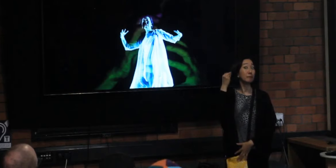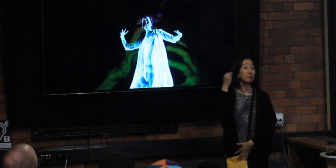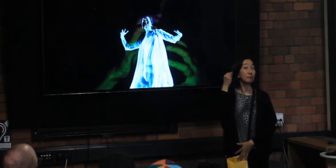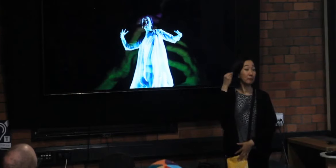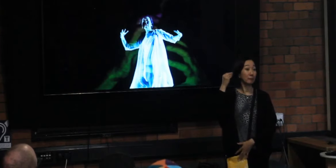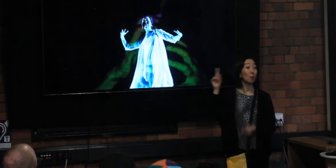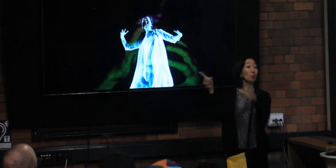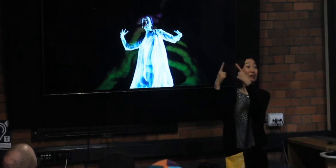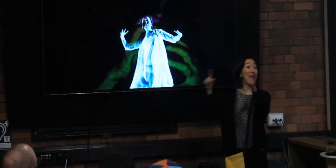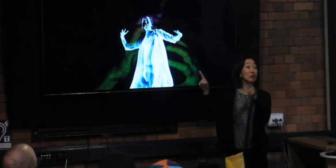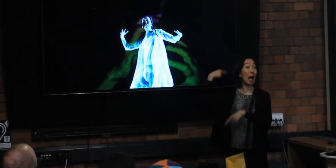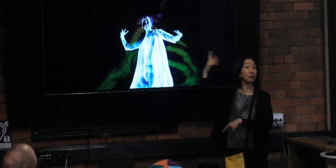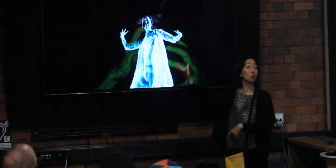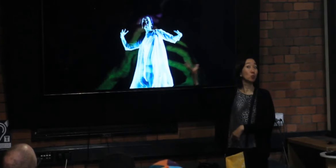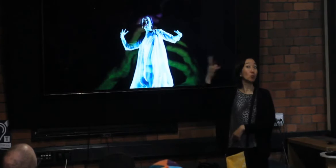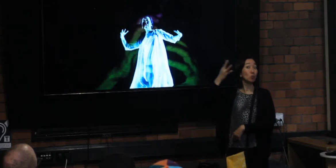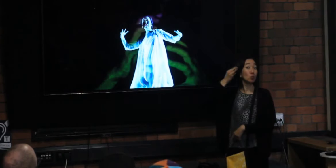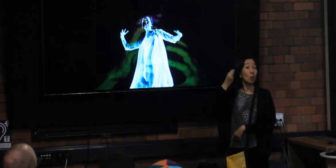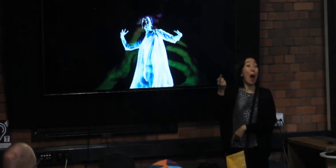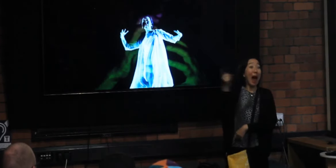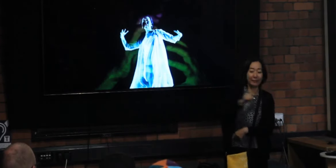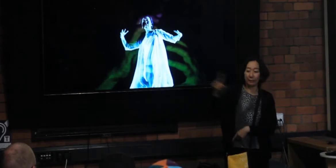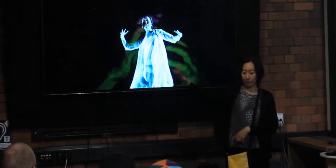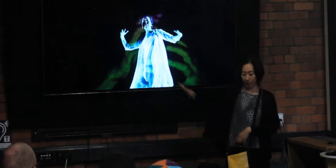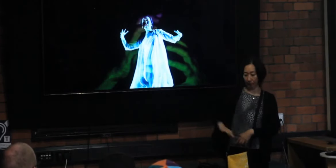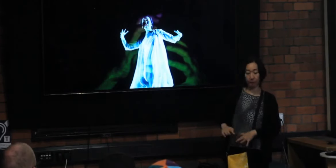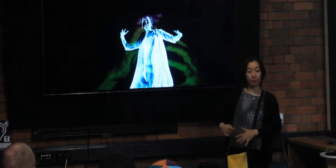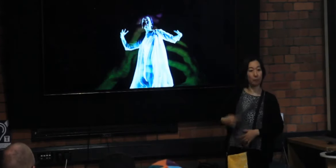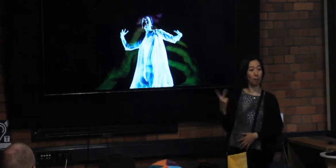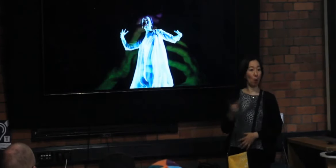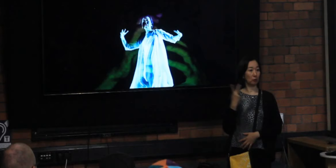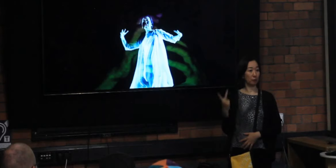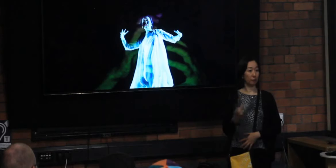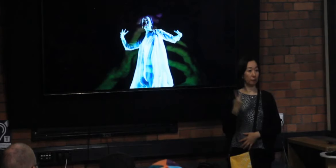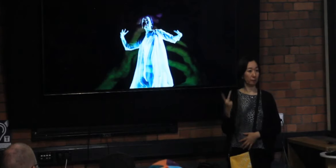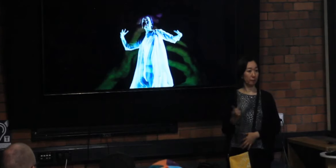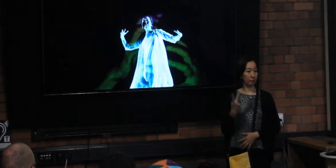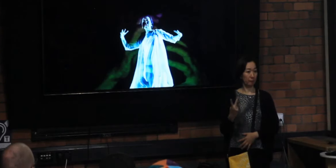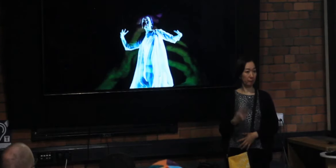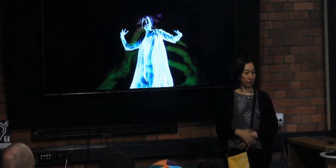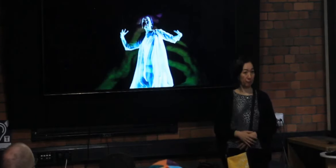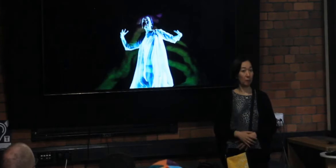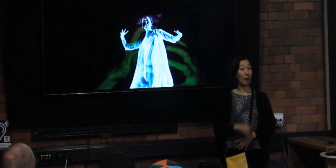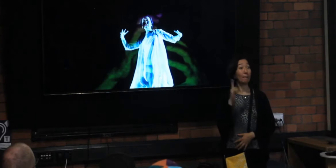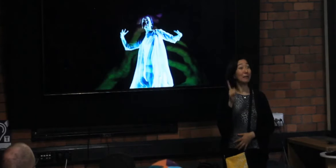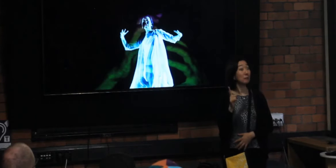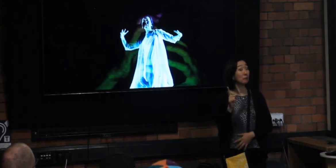and enjoy through your eyes and through your ears and through your sense of